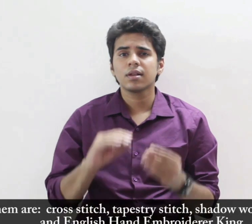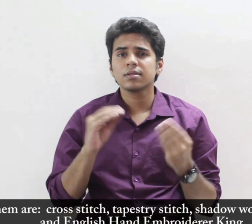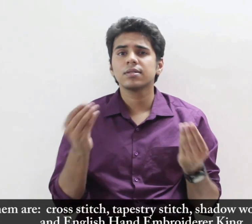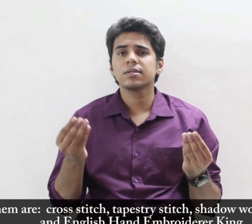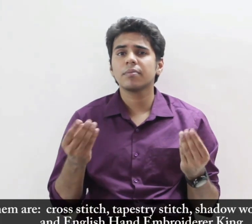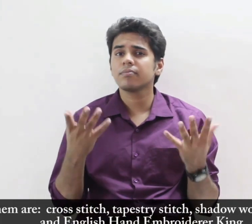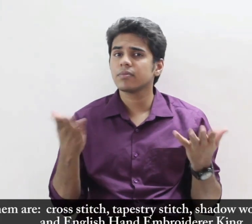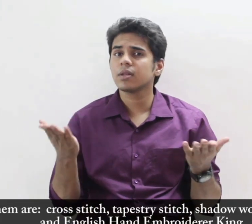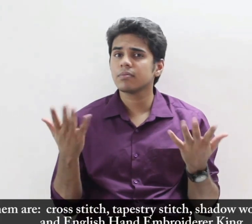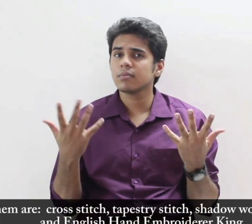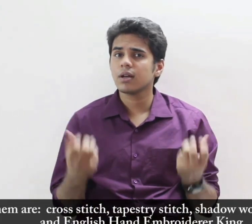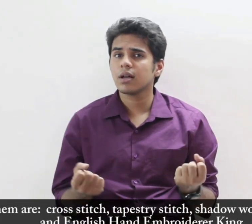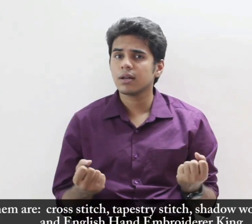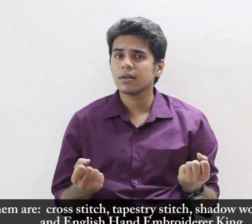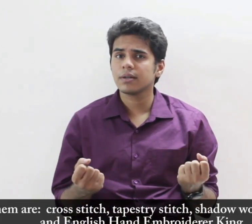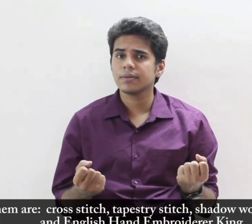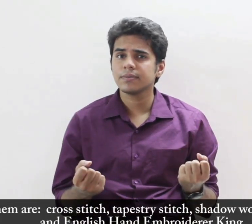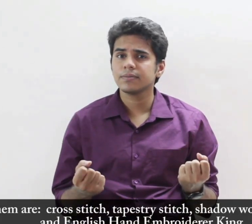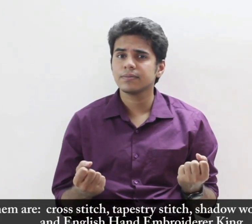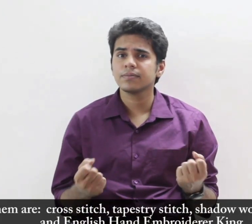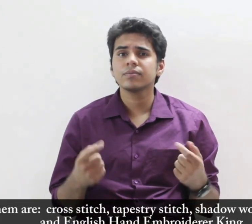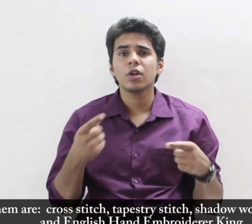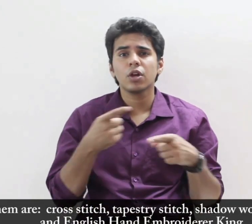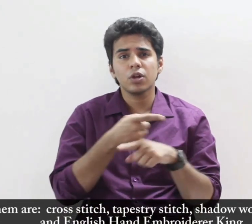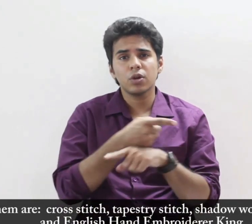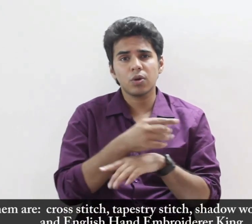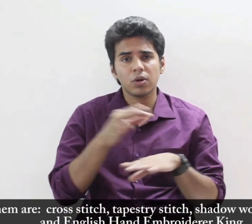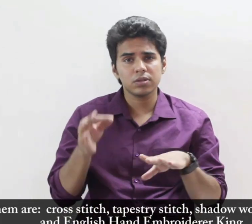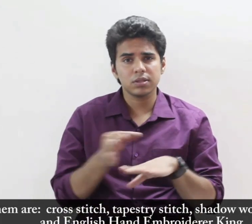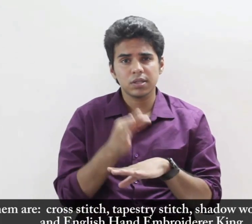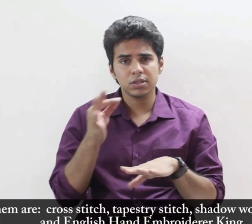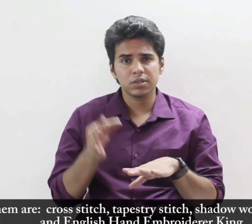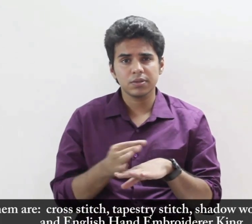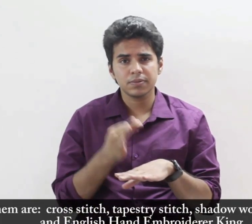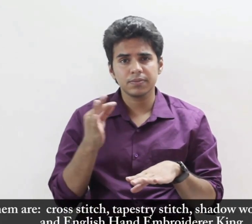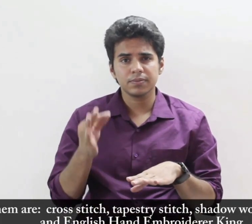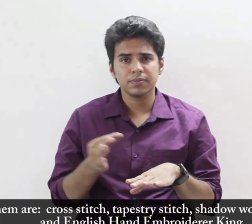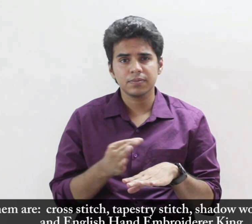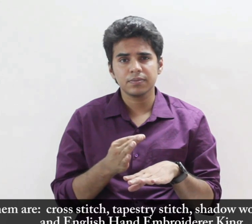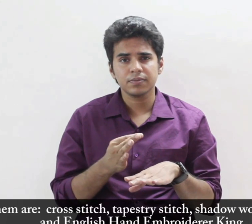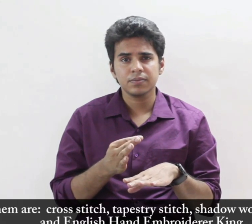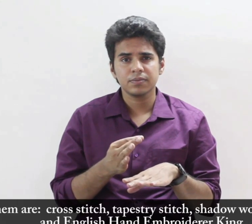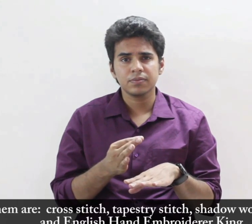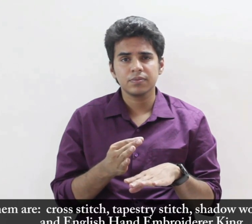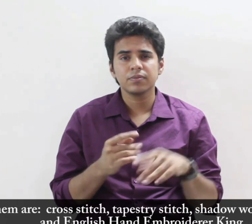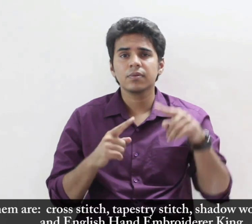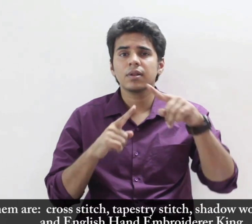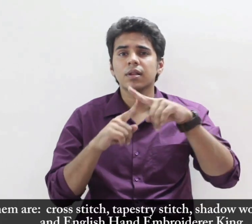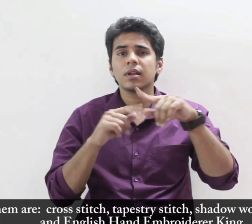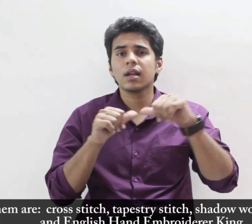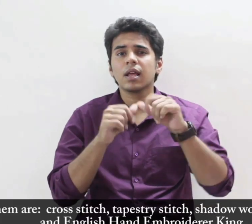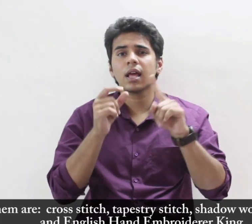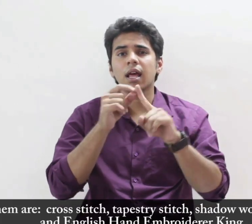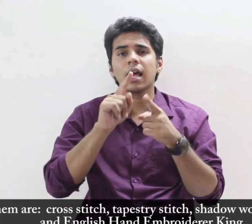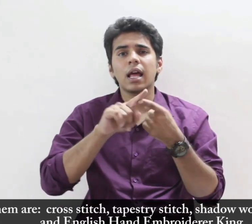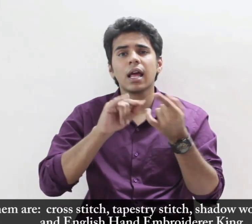Some of them are cross stitch, tapestry stitch, shadow work, mirror work, and English